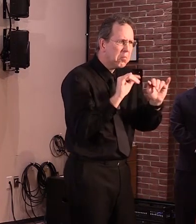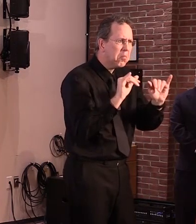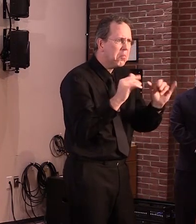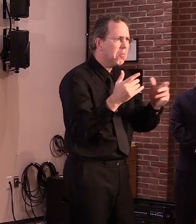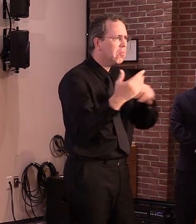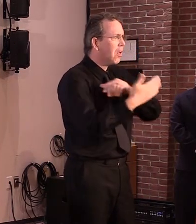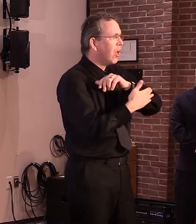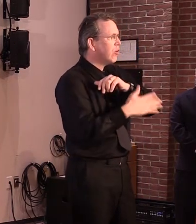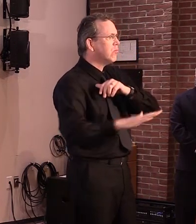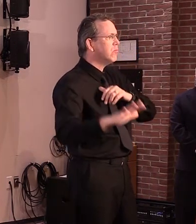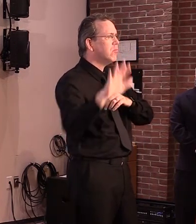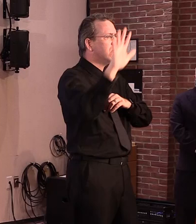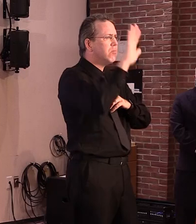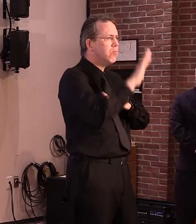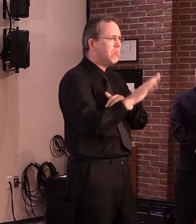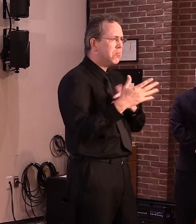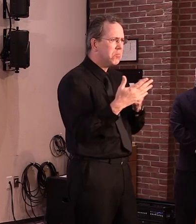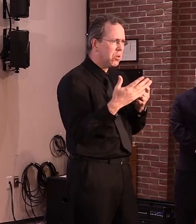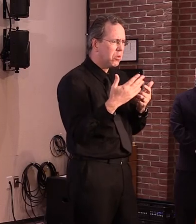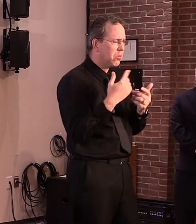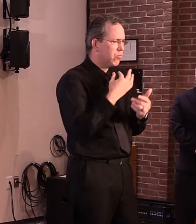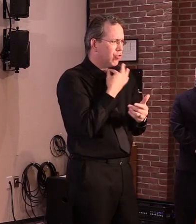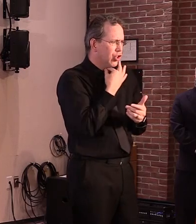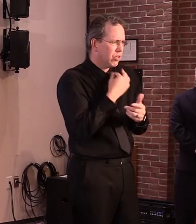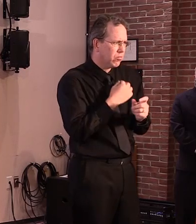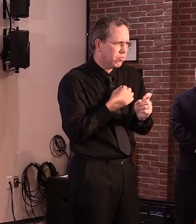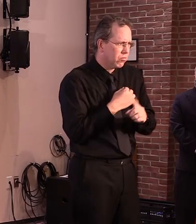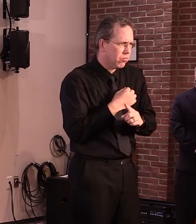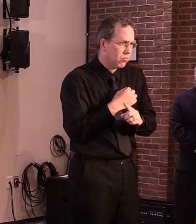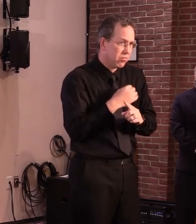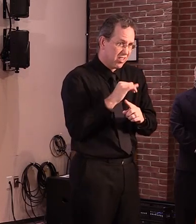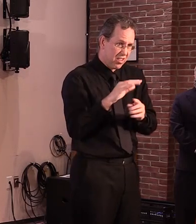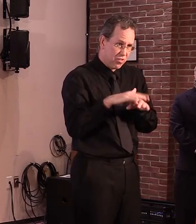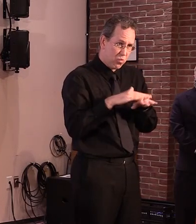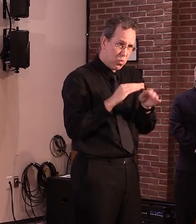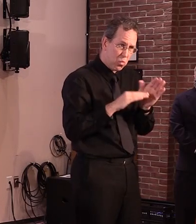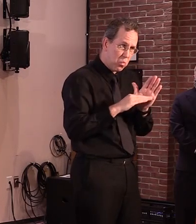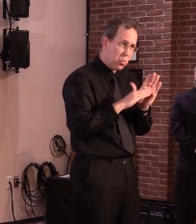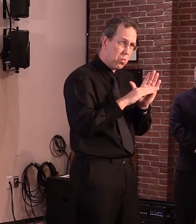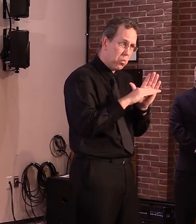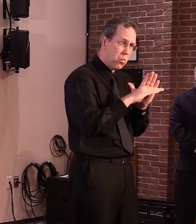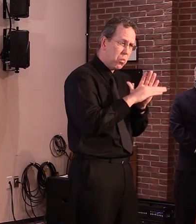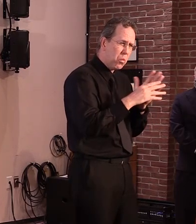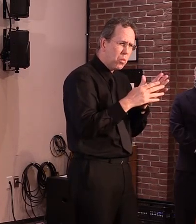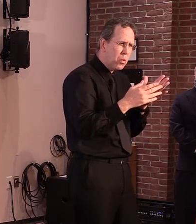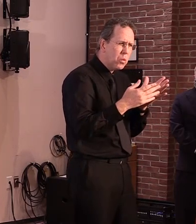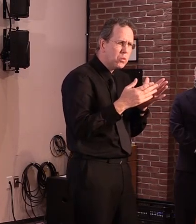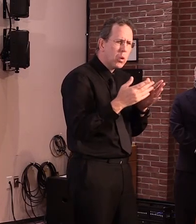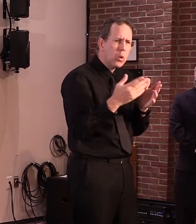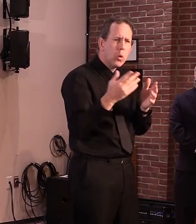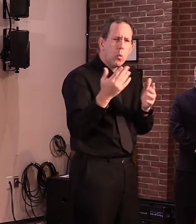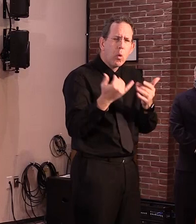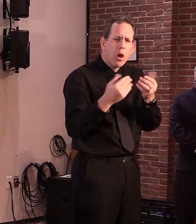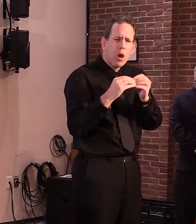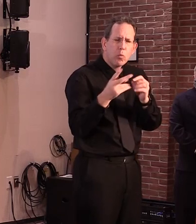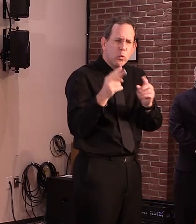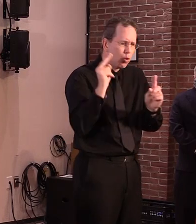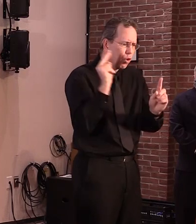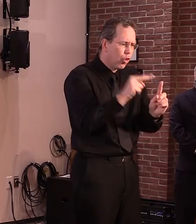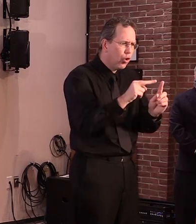What metrics are you guys, your administration, looking at that prevents you from